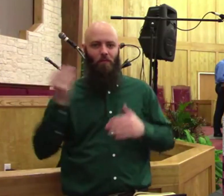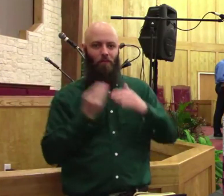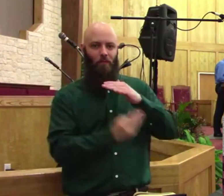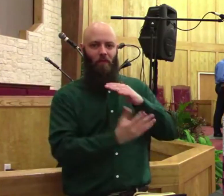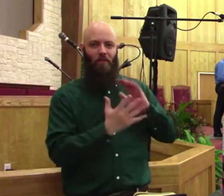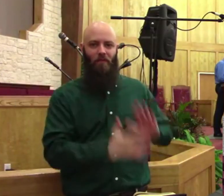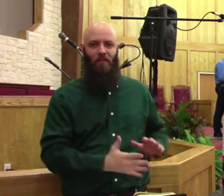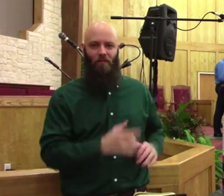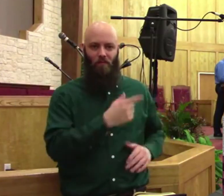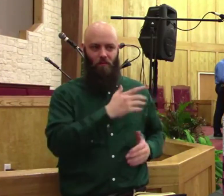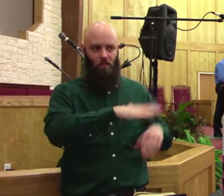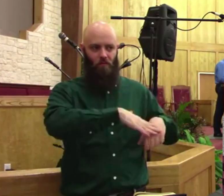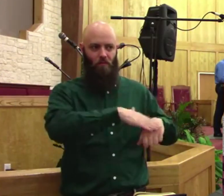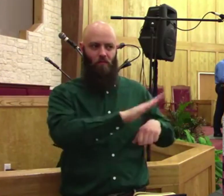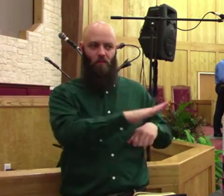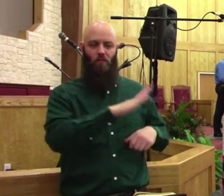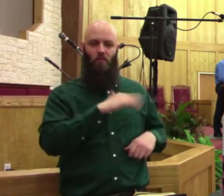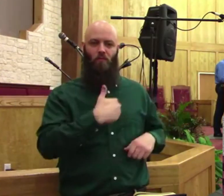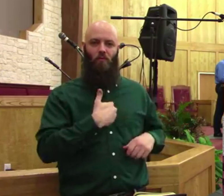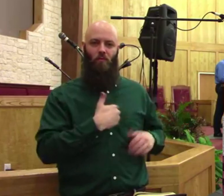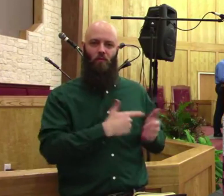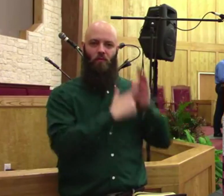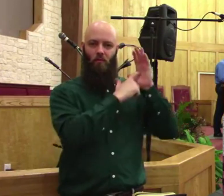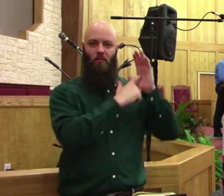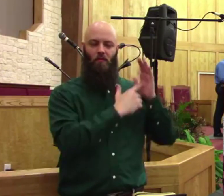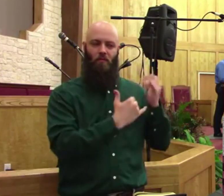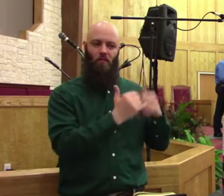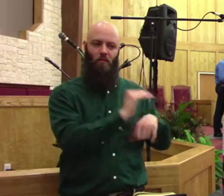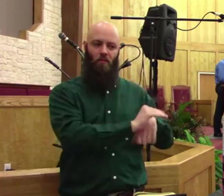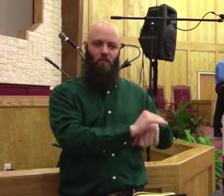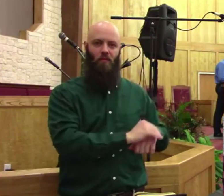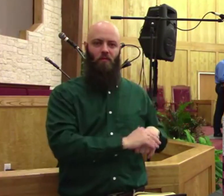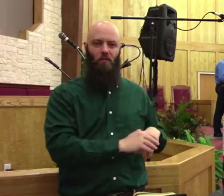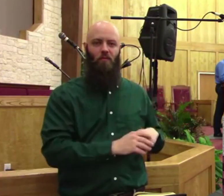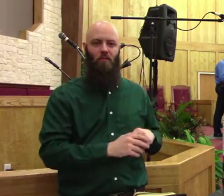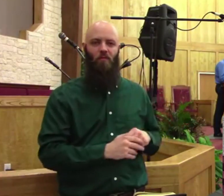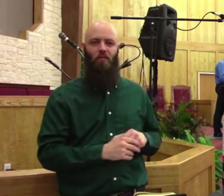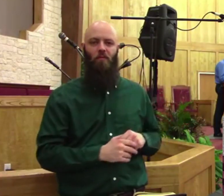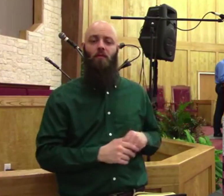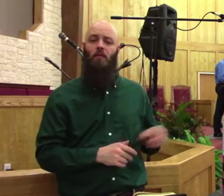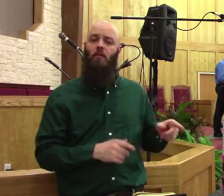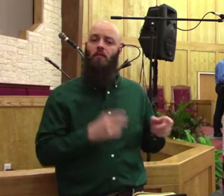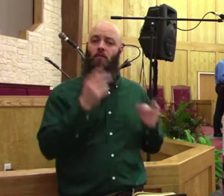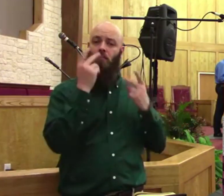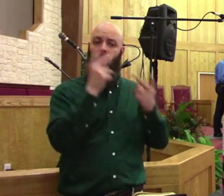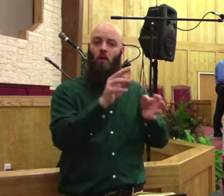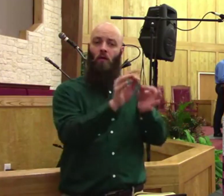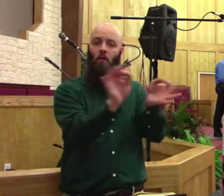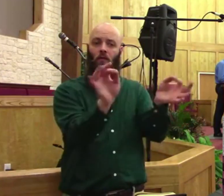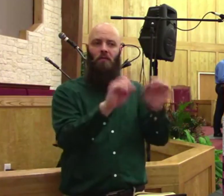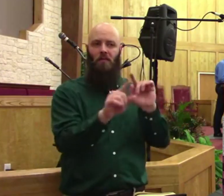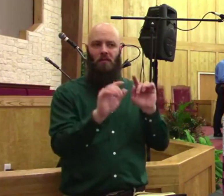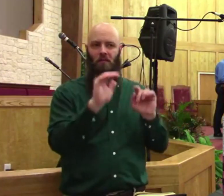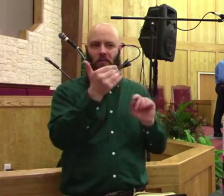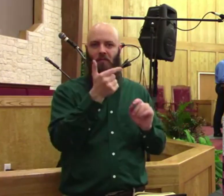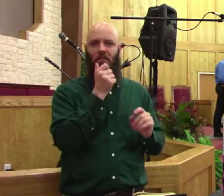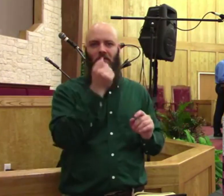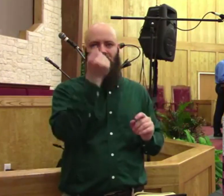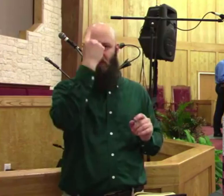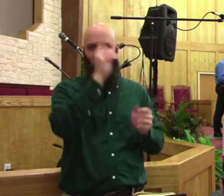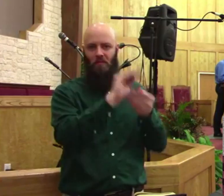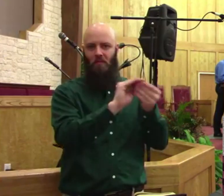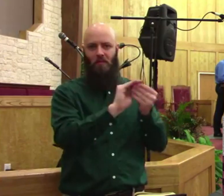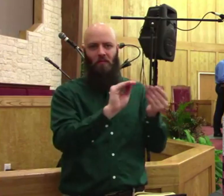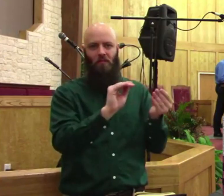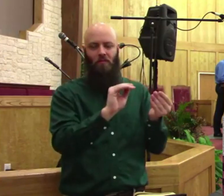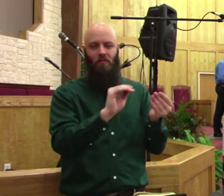warning him that his soul would be required that night. He saw the writing, but apparently didn't understand, or